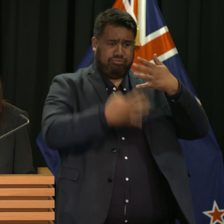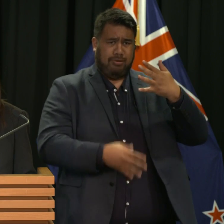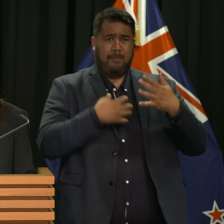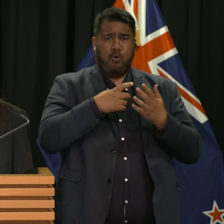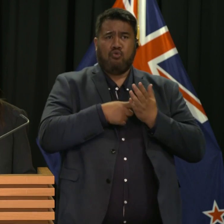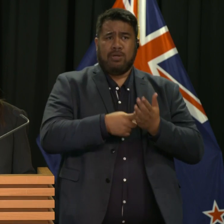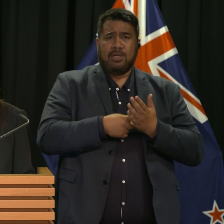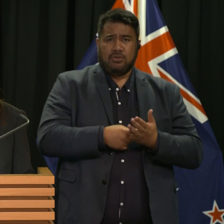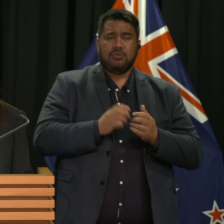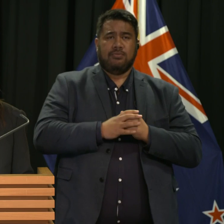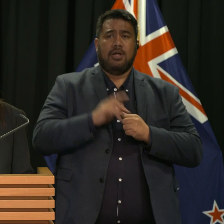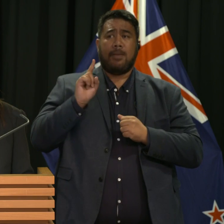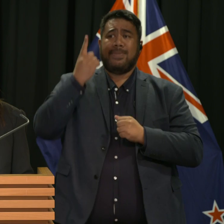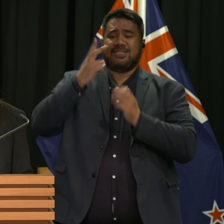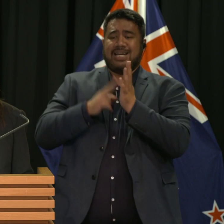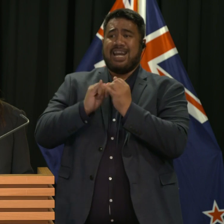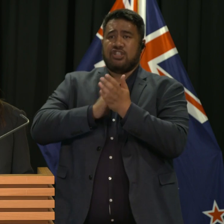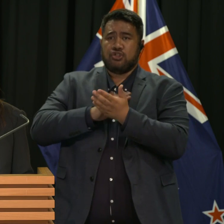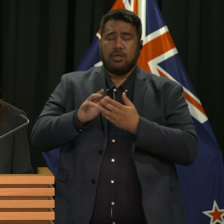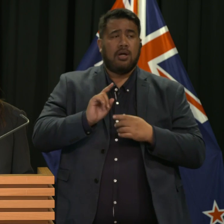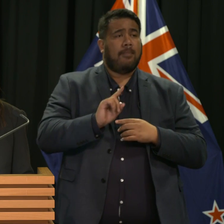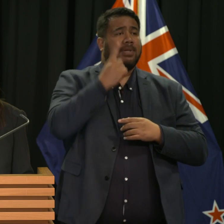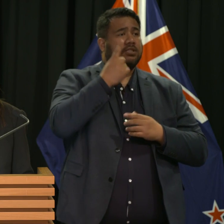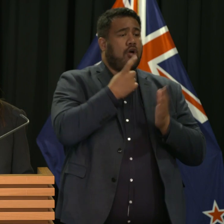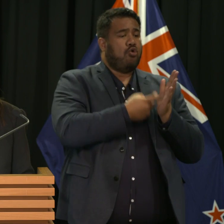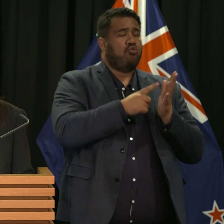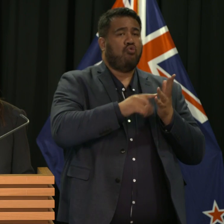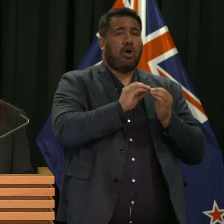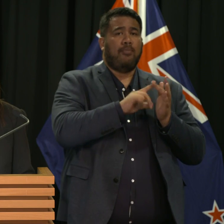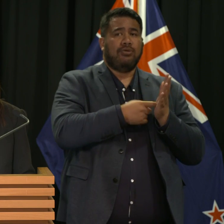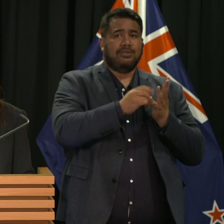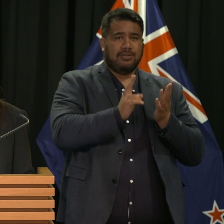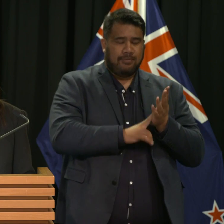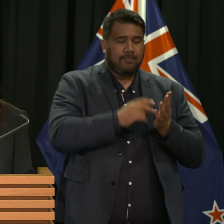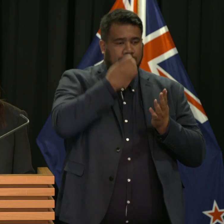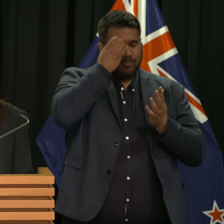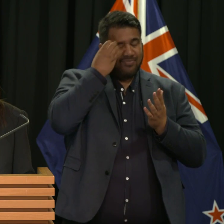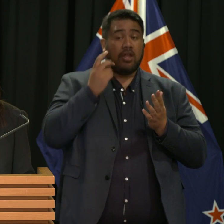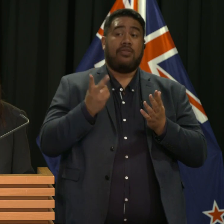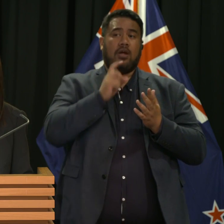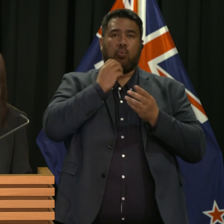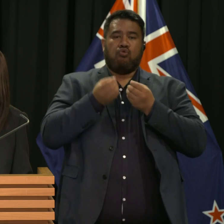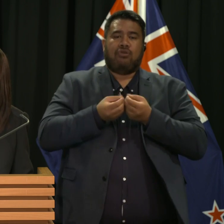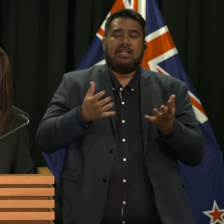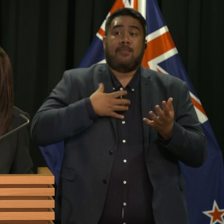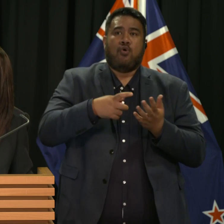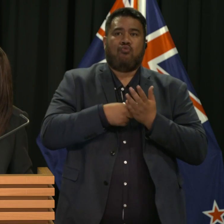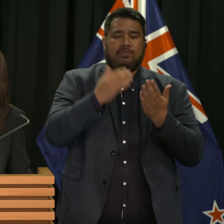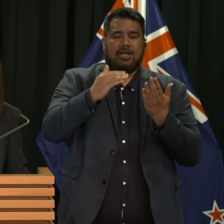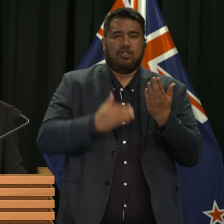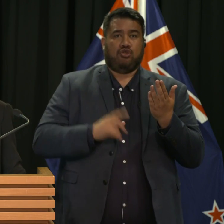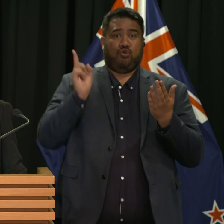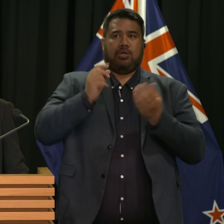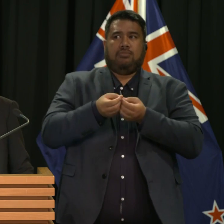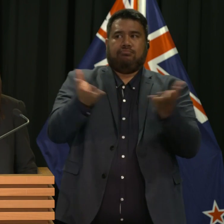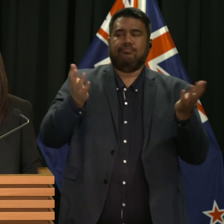and Minister Robertson are releasing today the government's response to the other recommendations. As I've said, we will